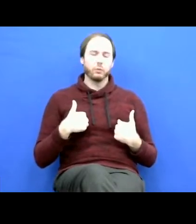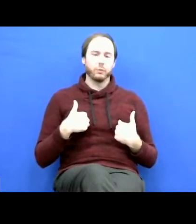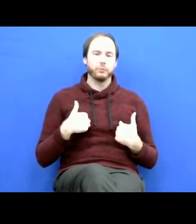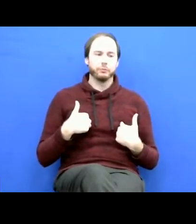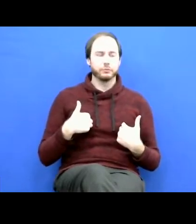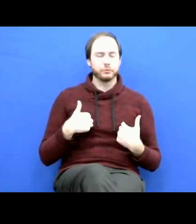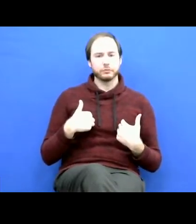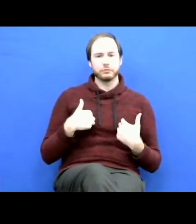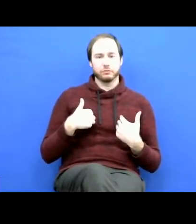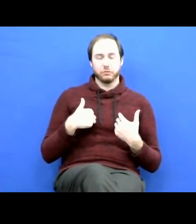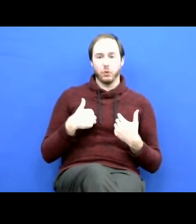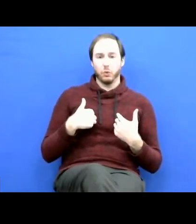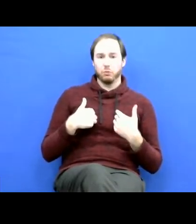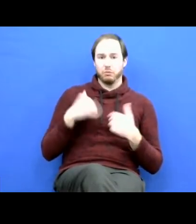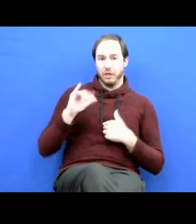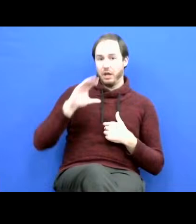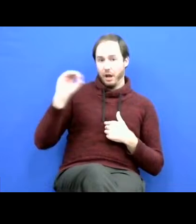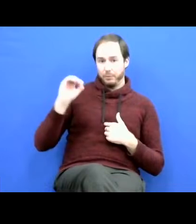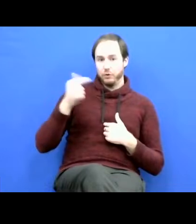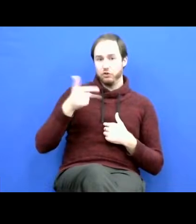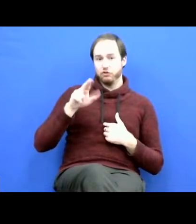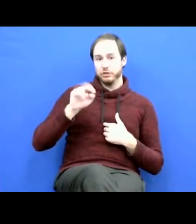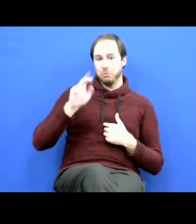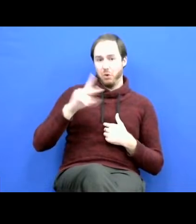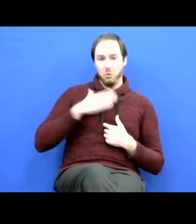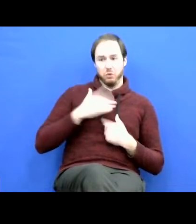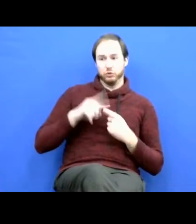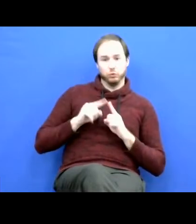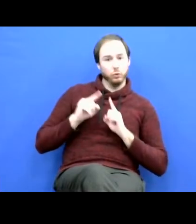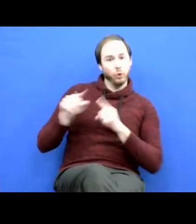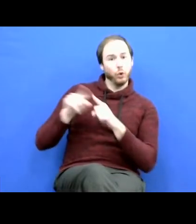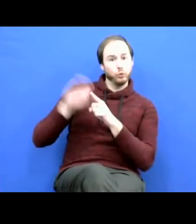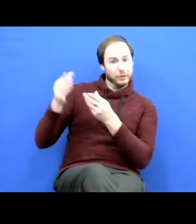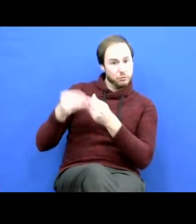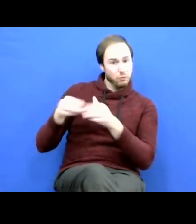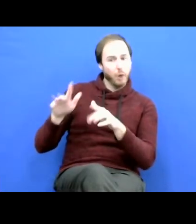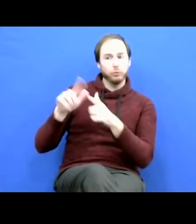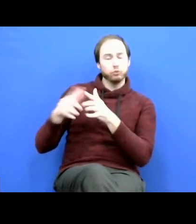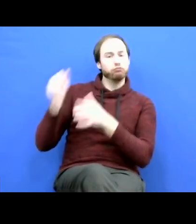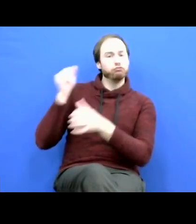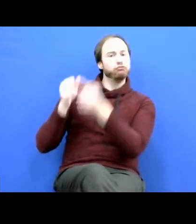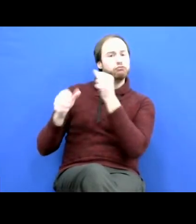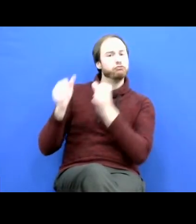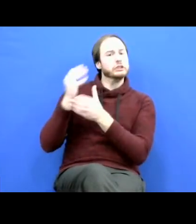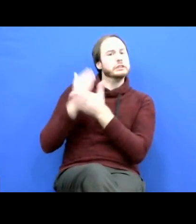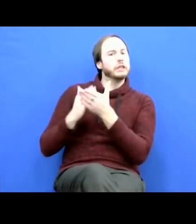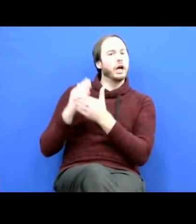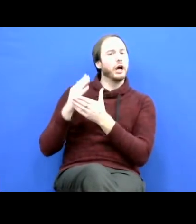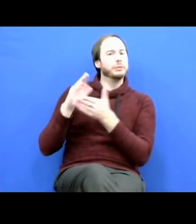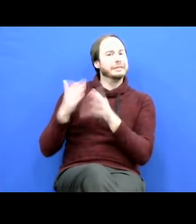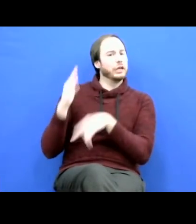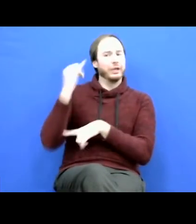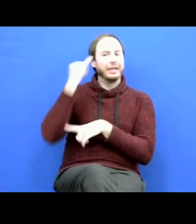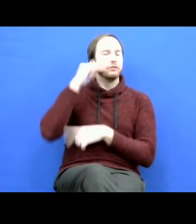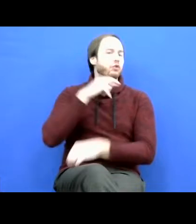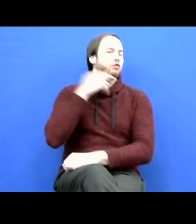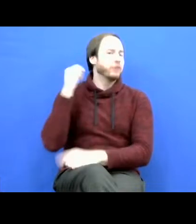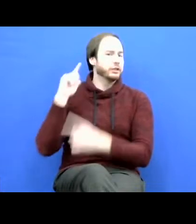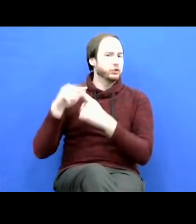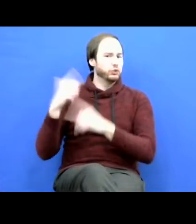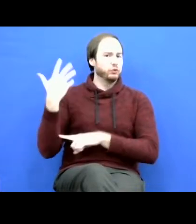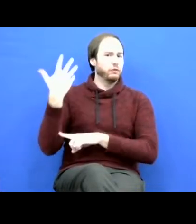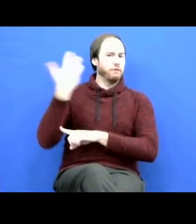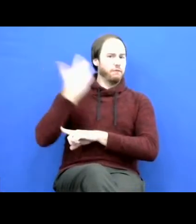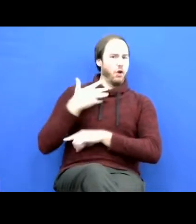basically, they're willing to take those dead trees down, even if they're just across the border onto his farm. Okay. It's not